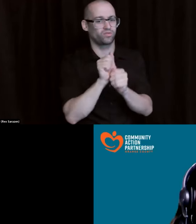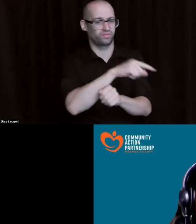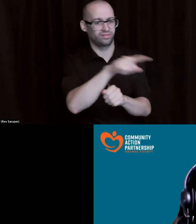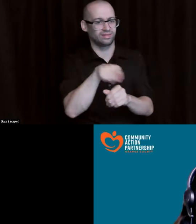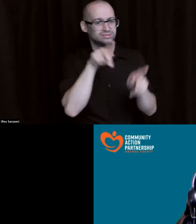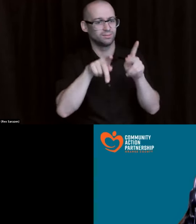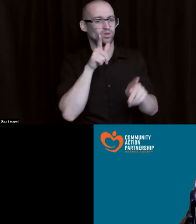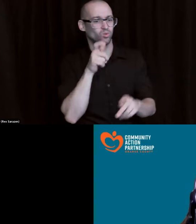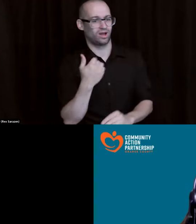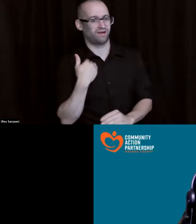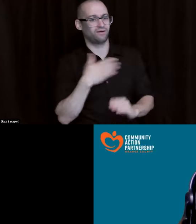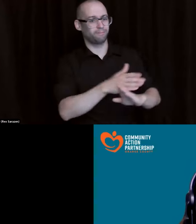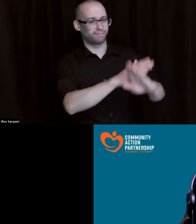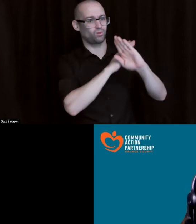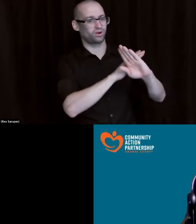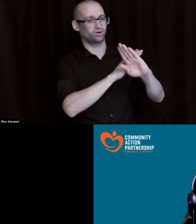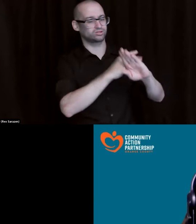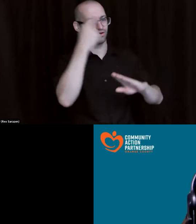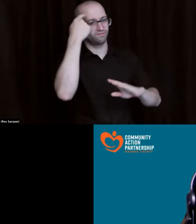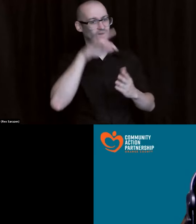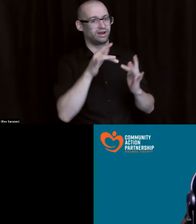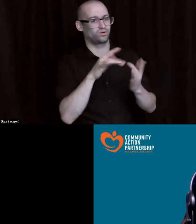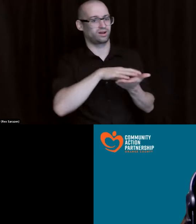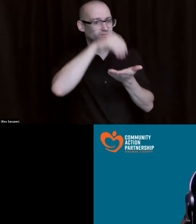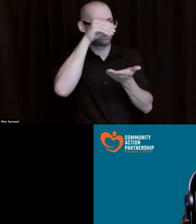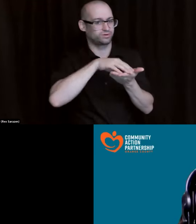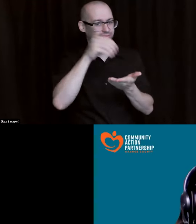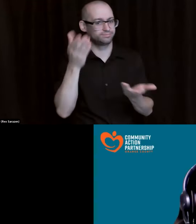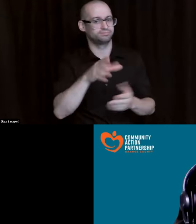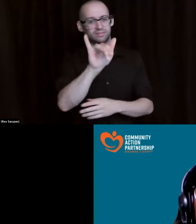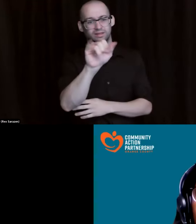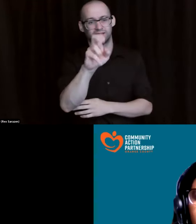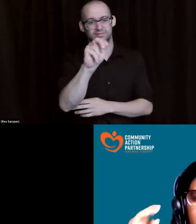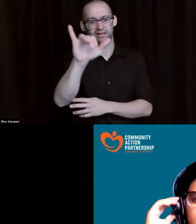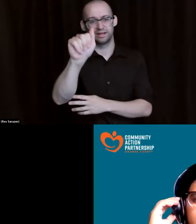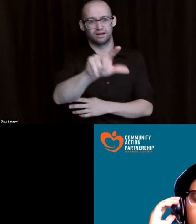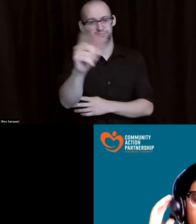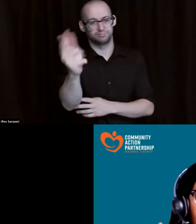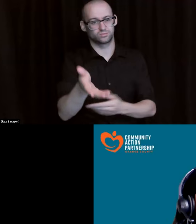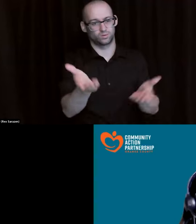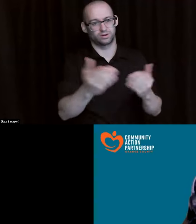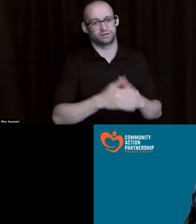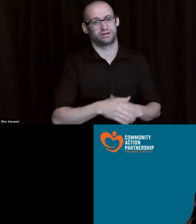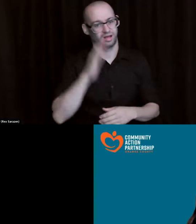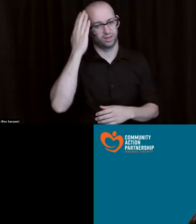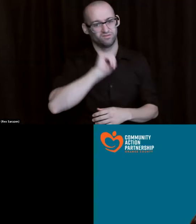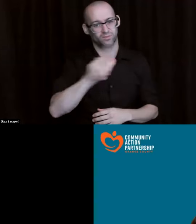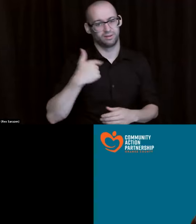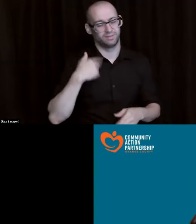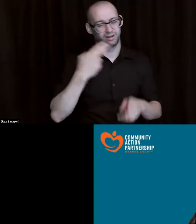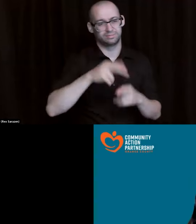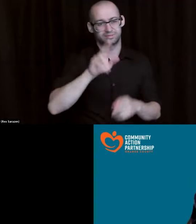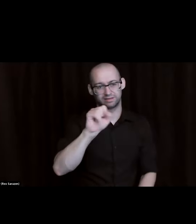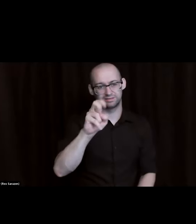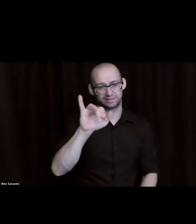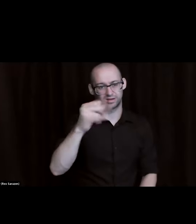barriers to digital literacy. Yesenia, take it away. All right. Hi, everybody. My name is Yesenia Hernandez. As they